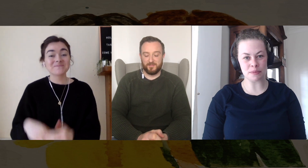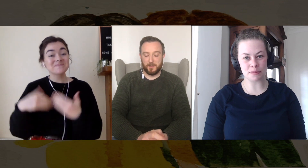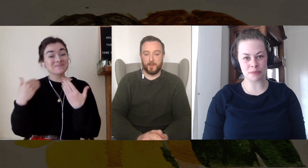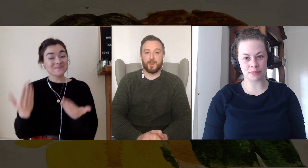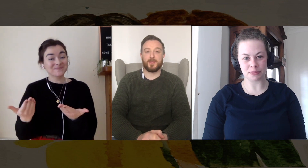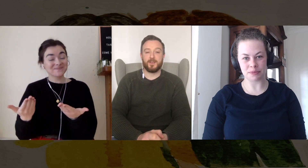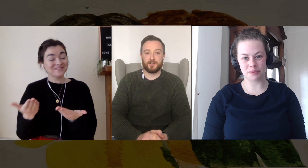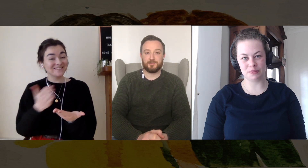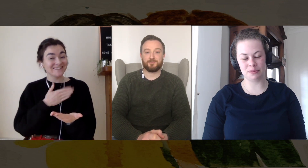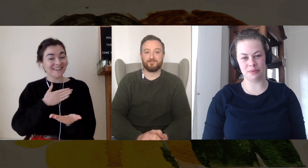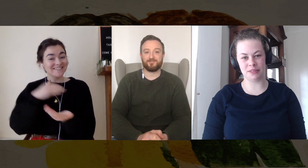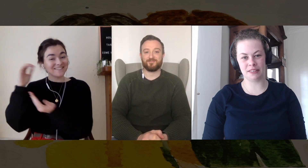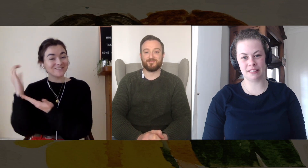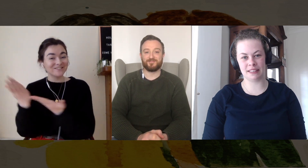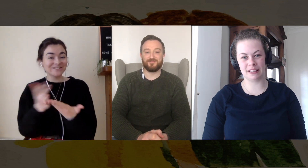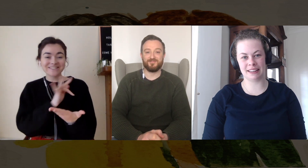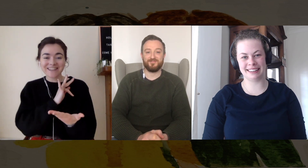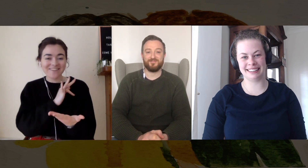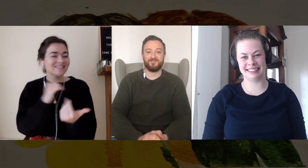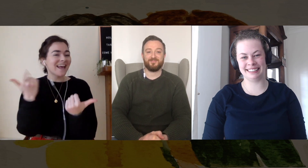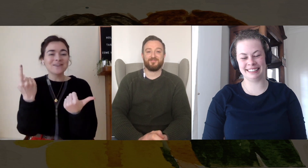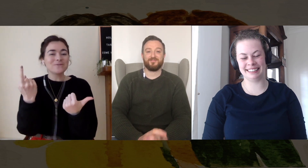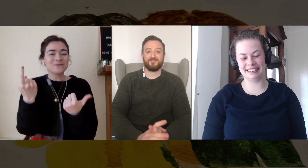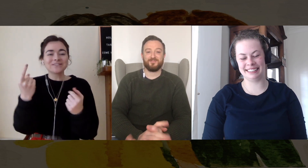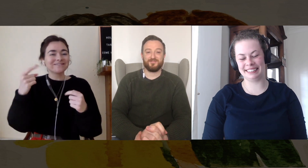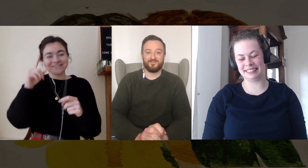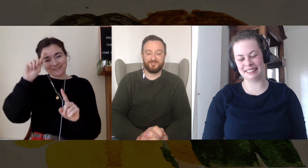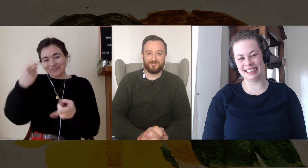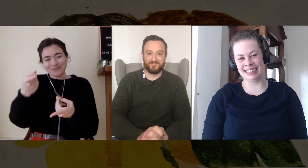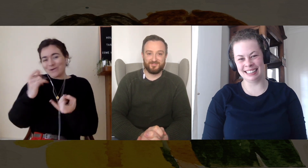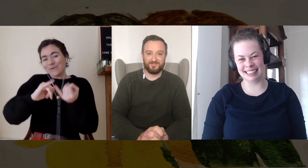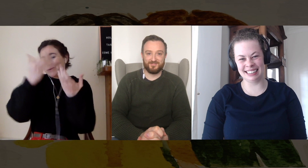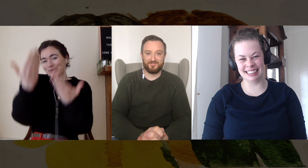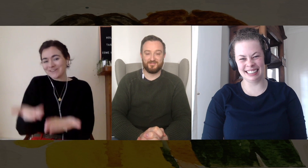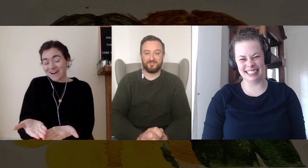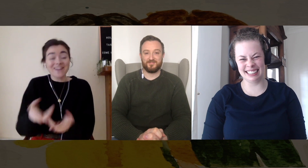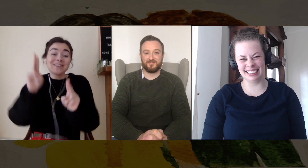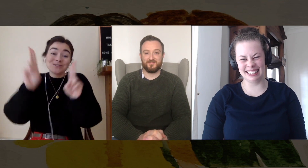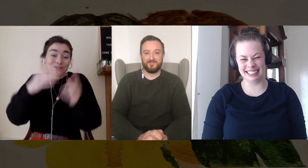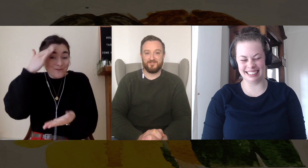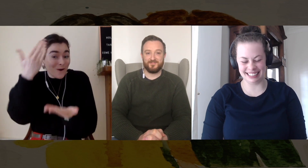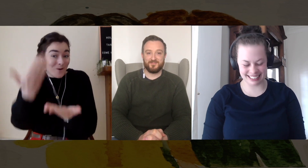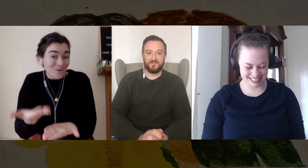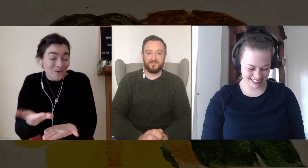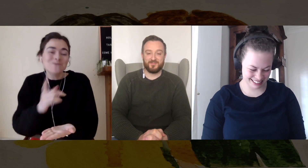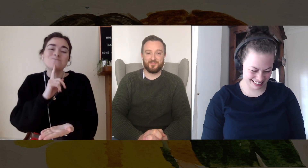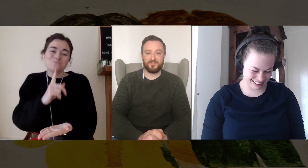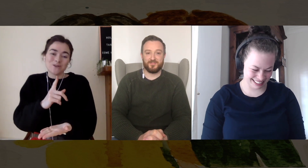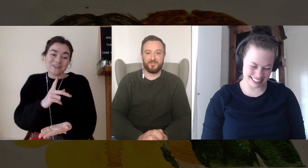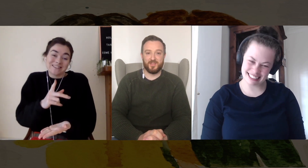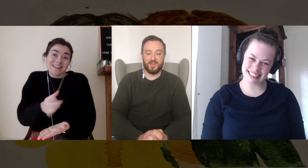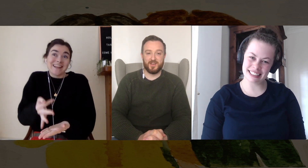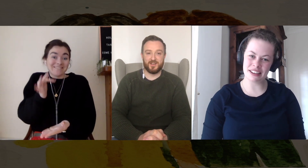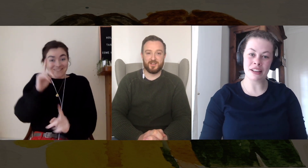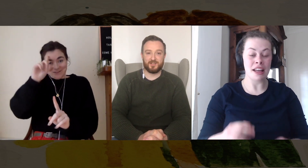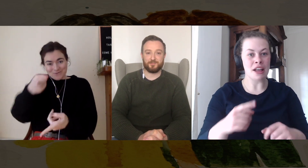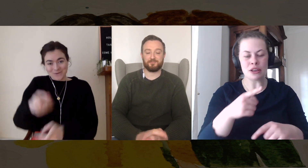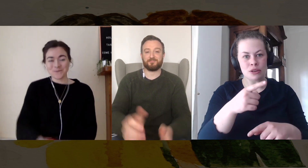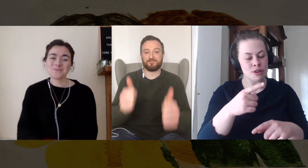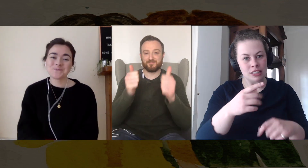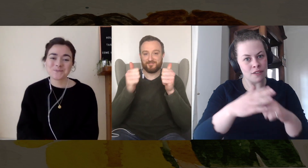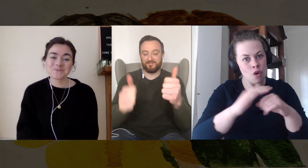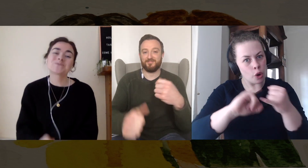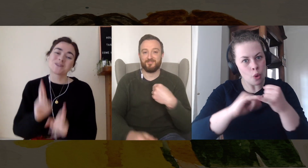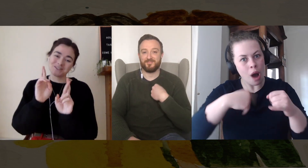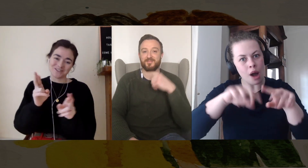Anthony, would you like to introduce yourself to anyone listening who may not know who you are? I mean, they should know who you are, but in case they don't. It's for, as you